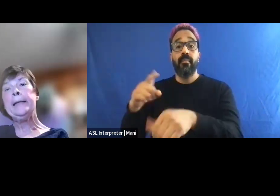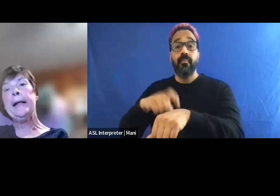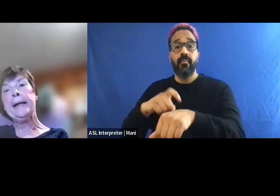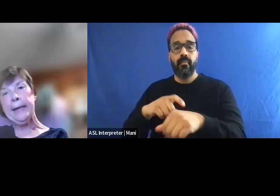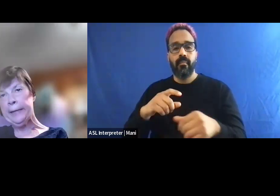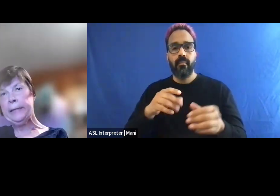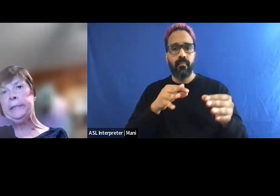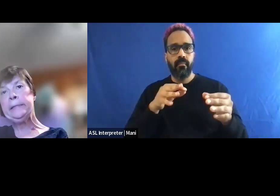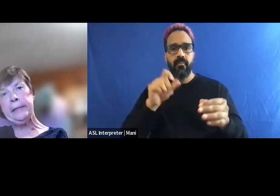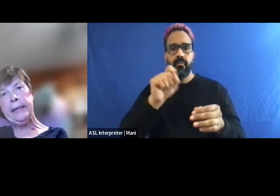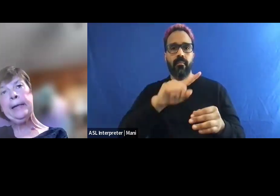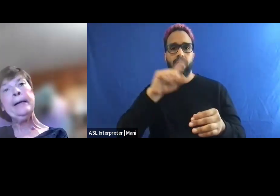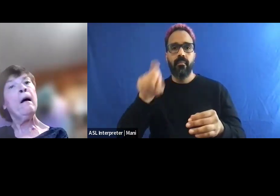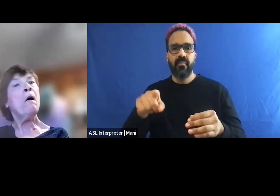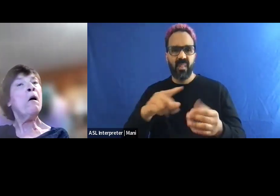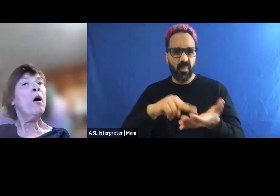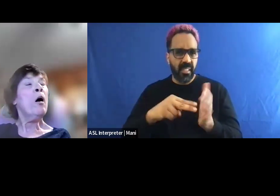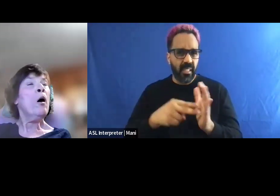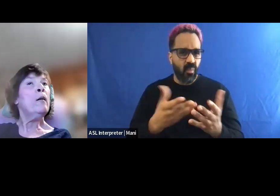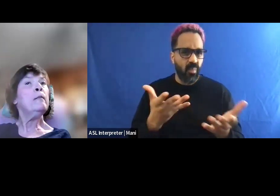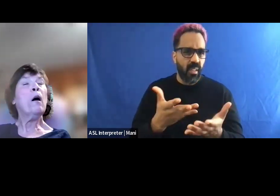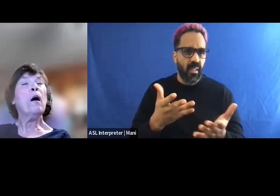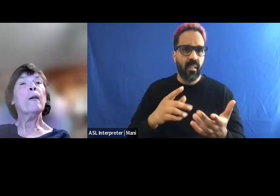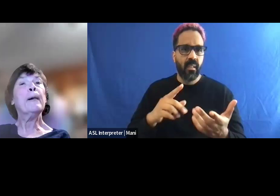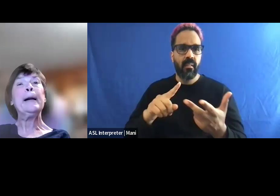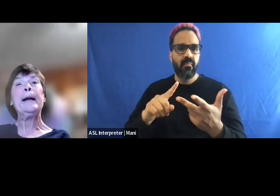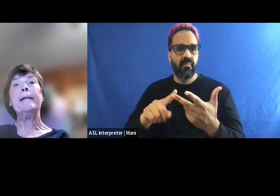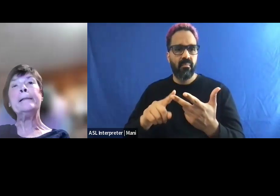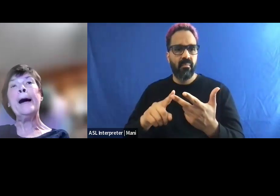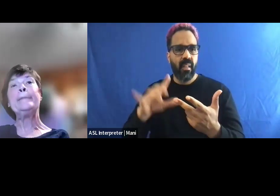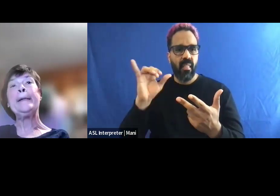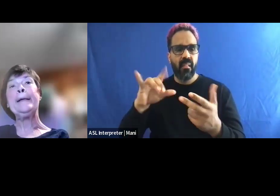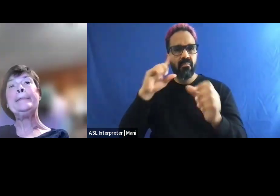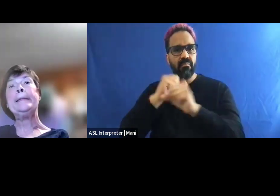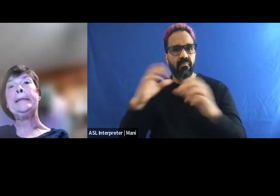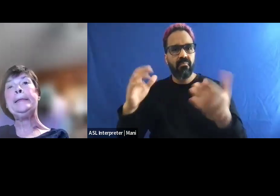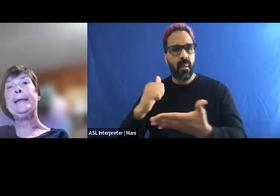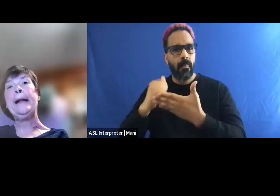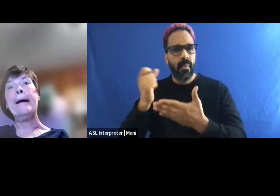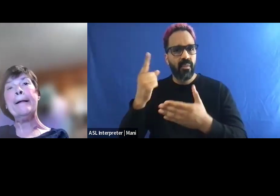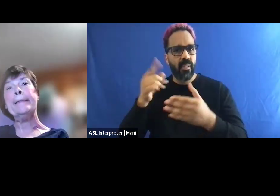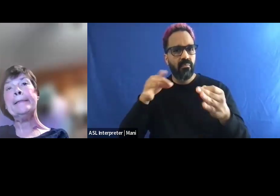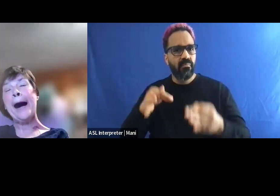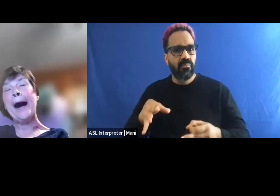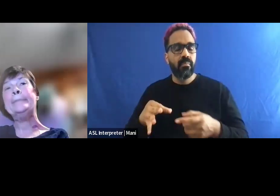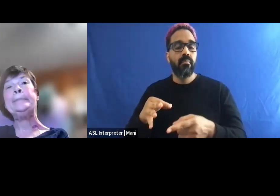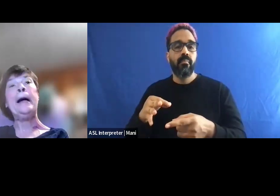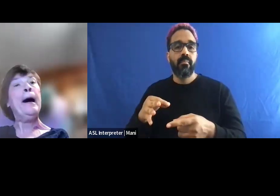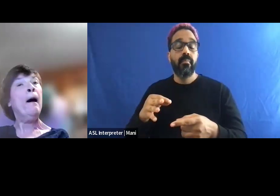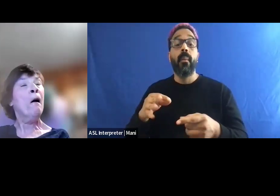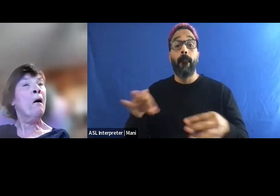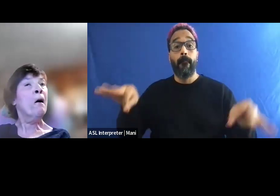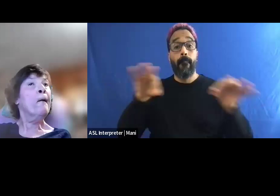That is a huge thing. But we don't want people to be